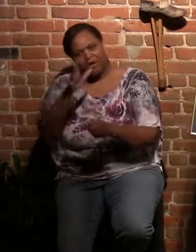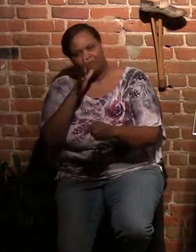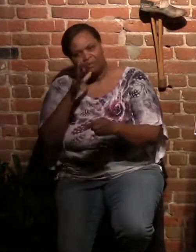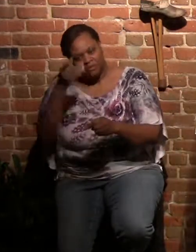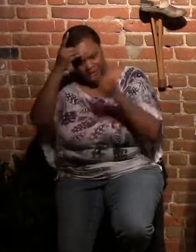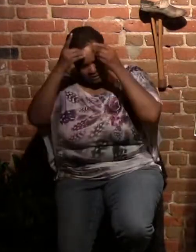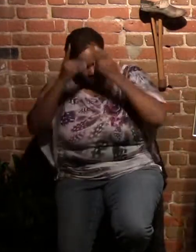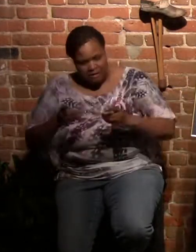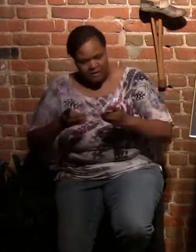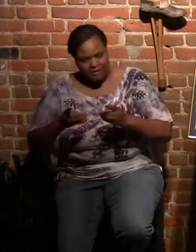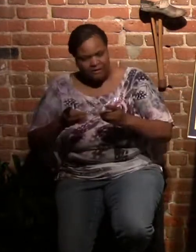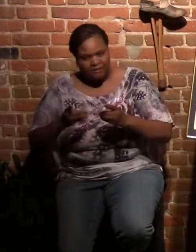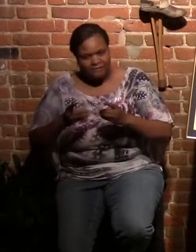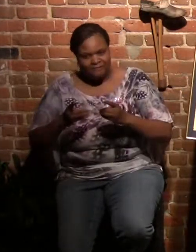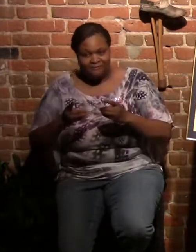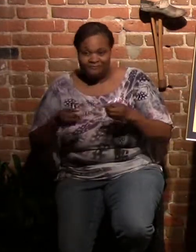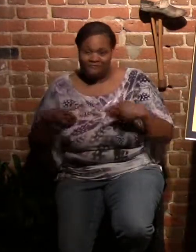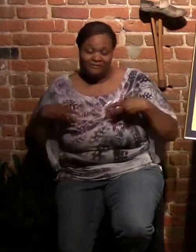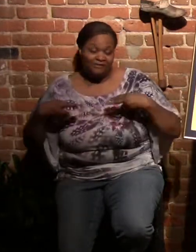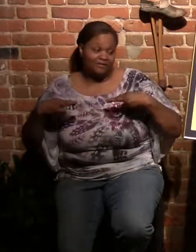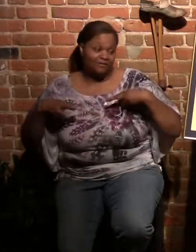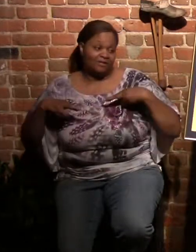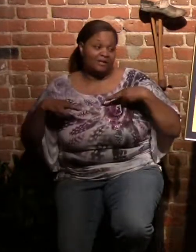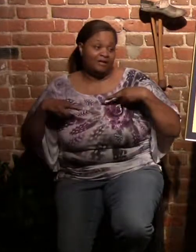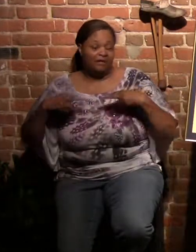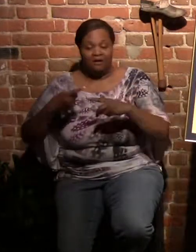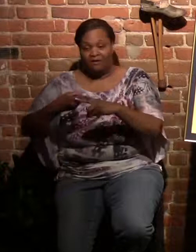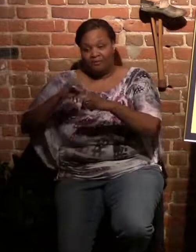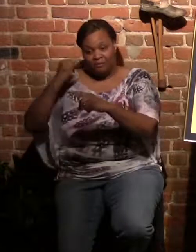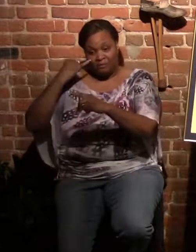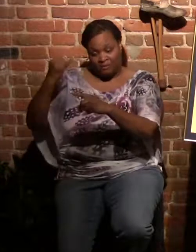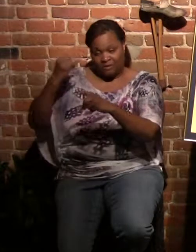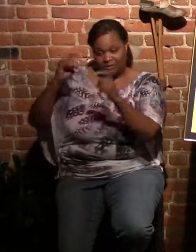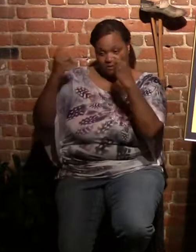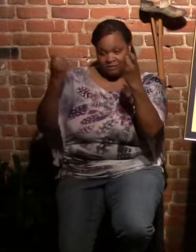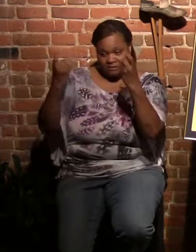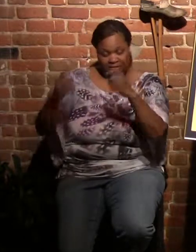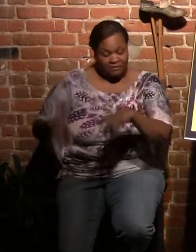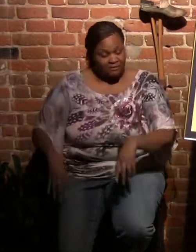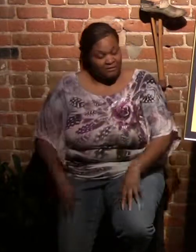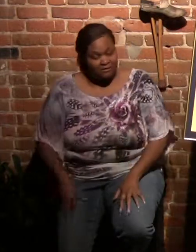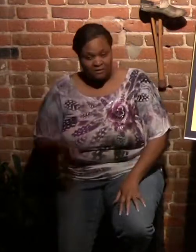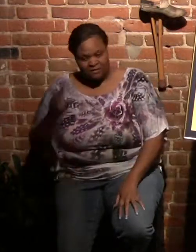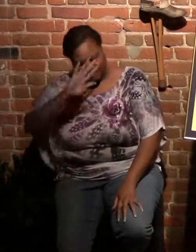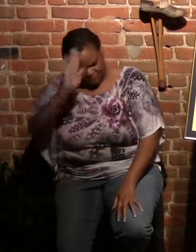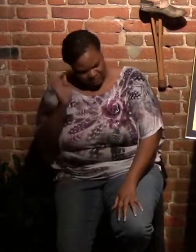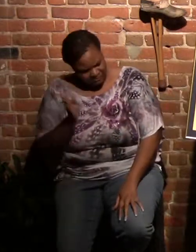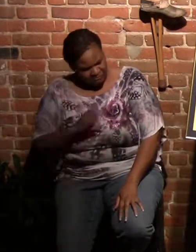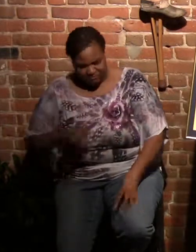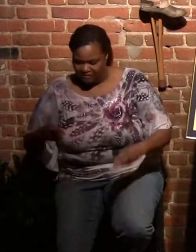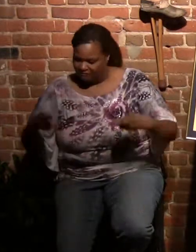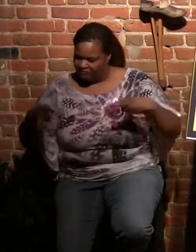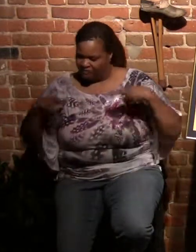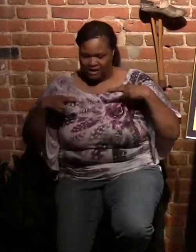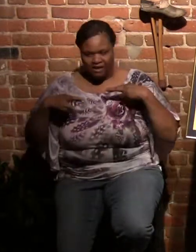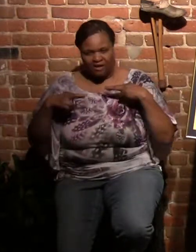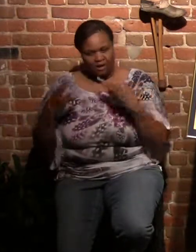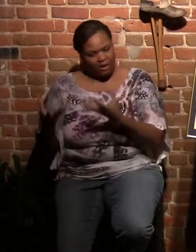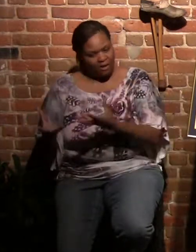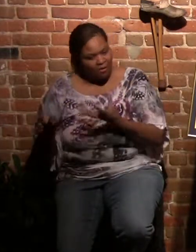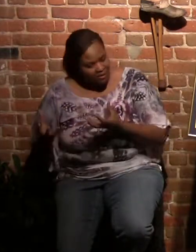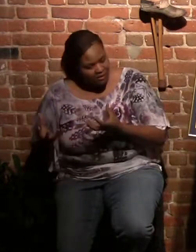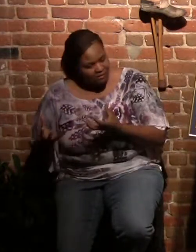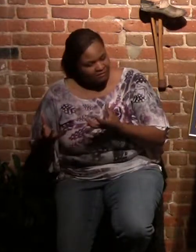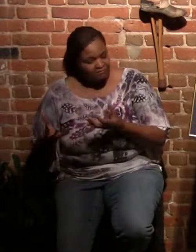she was going to retire from Imagination Celebration, she has never retired her wand, so she